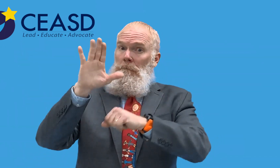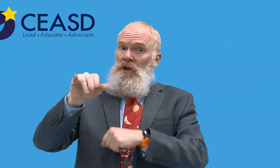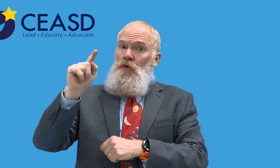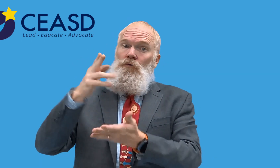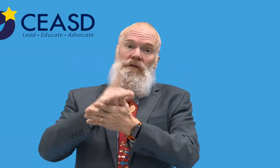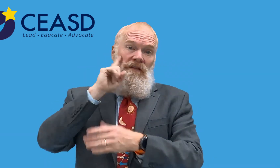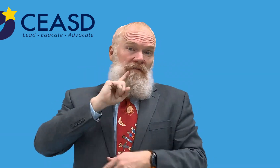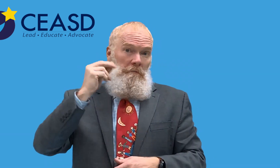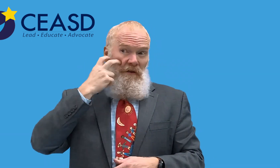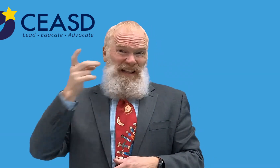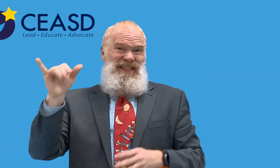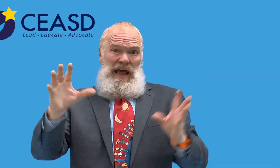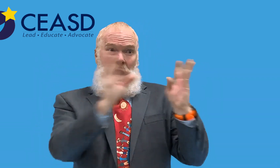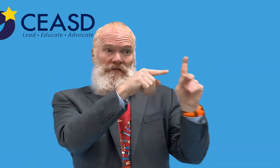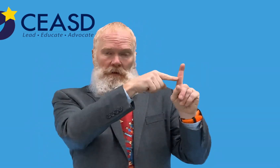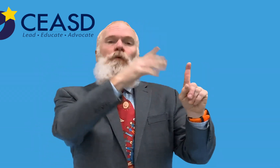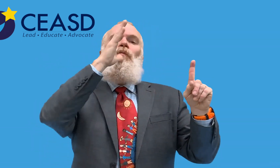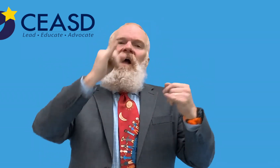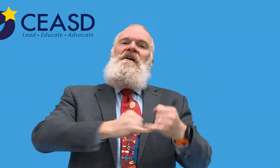session in April 2022,